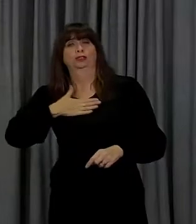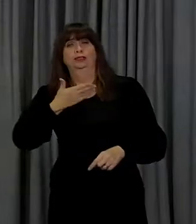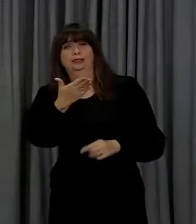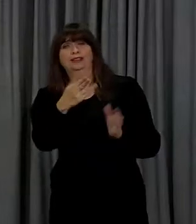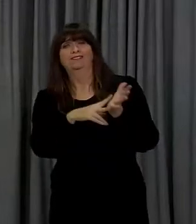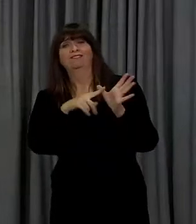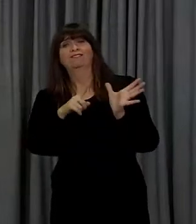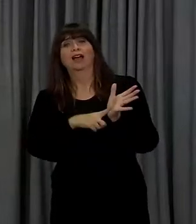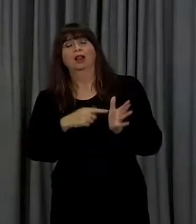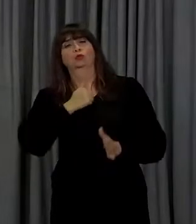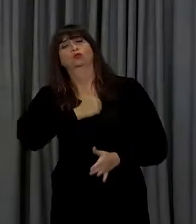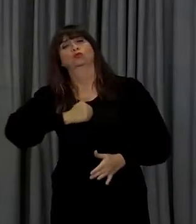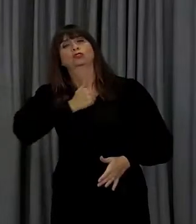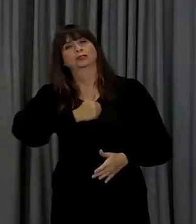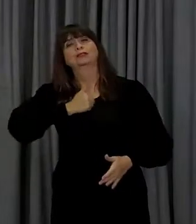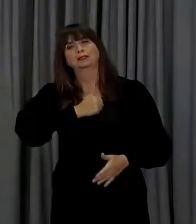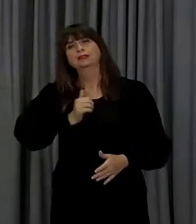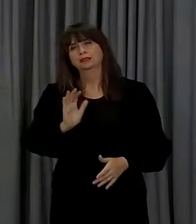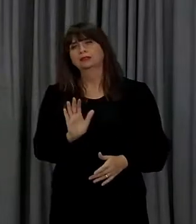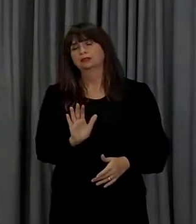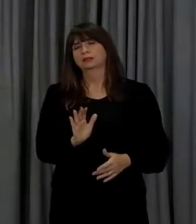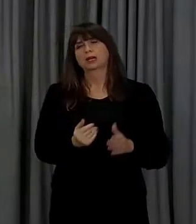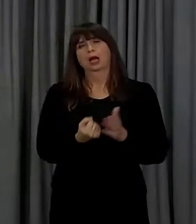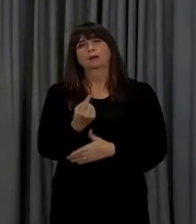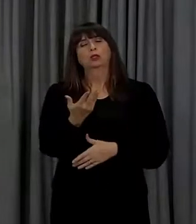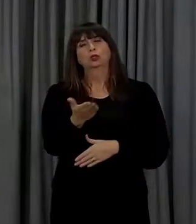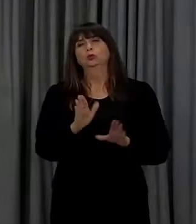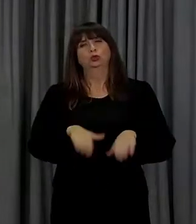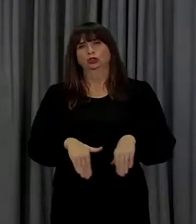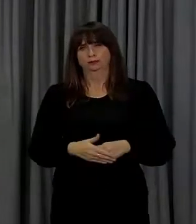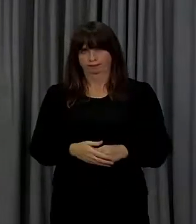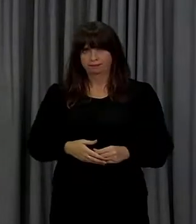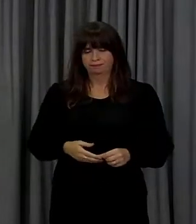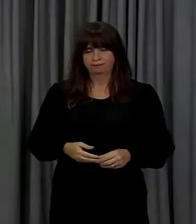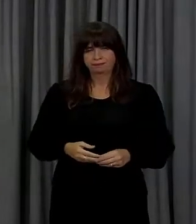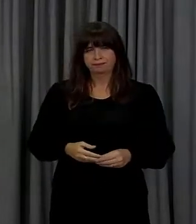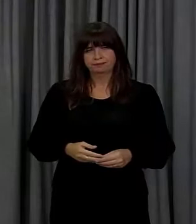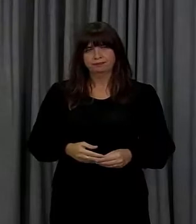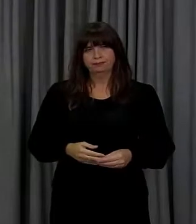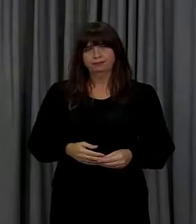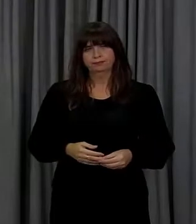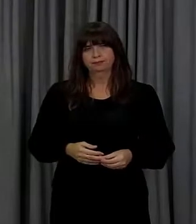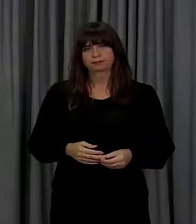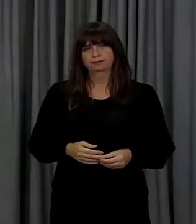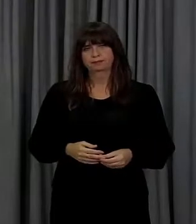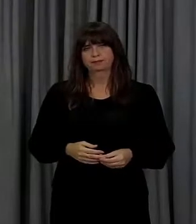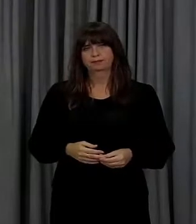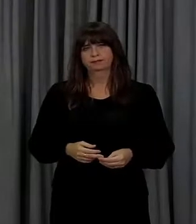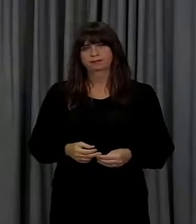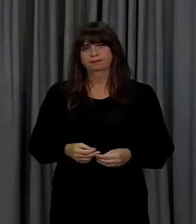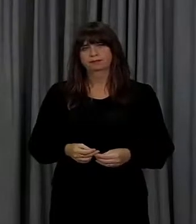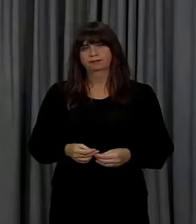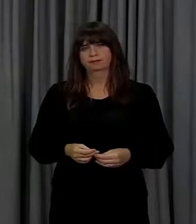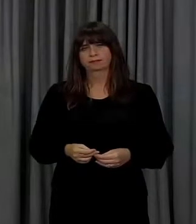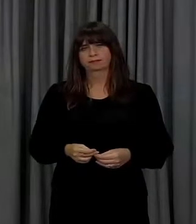for the NHS in this instance falling short of where we should have been. Thank you. And looking to the bigger